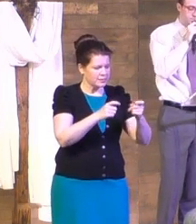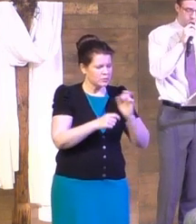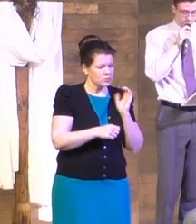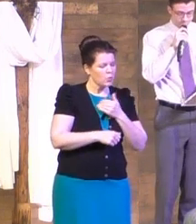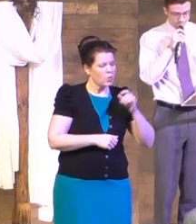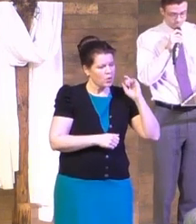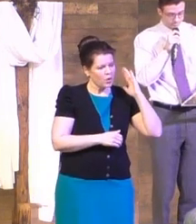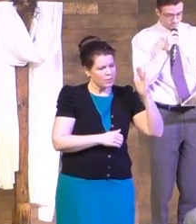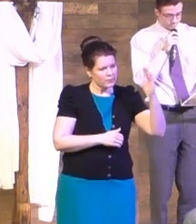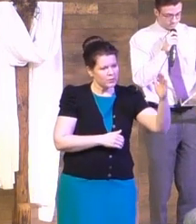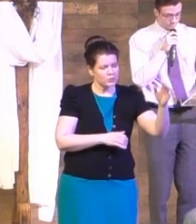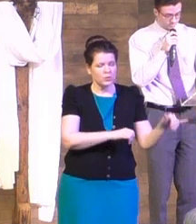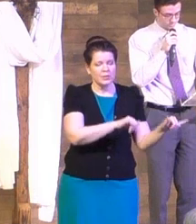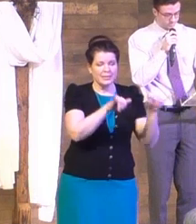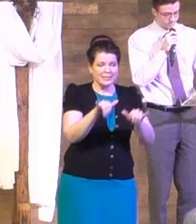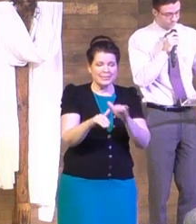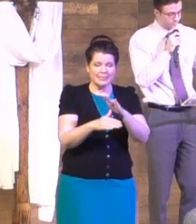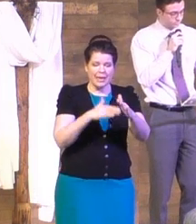us.